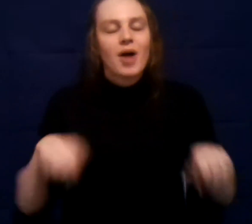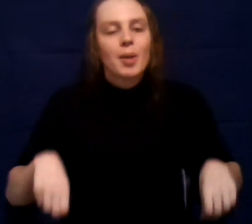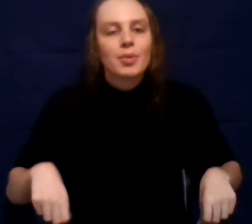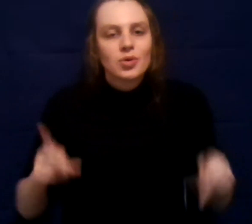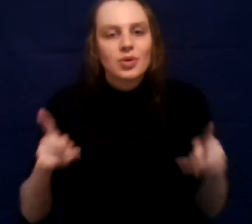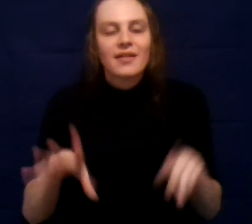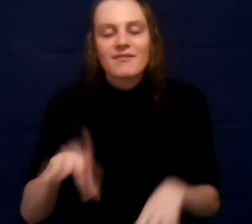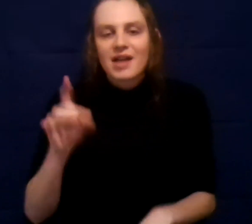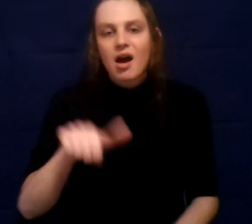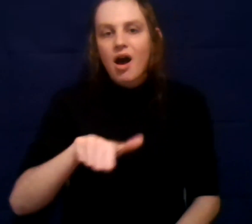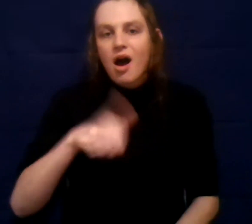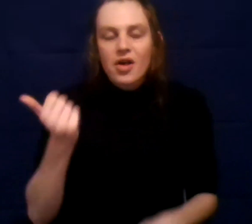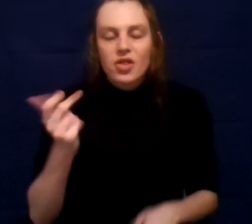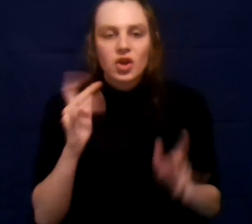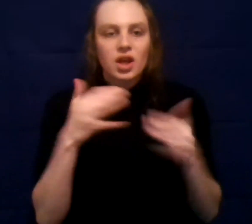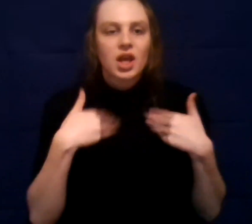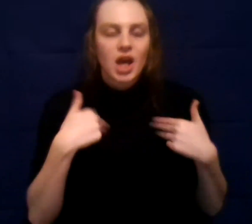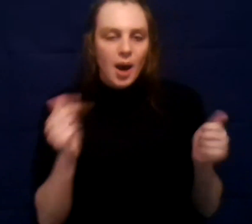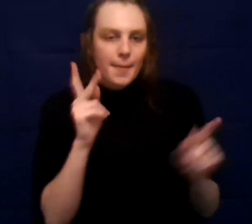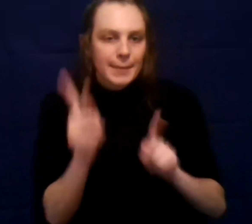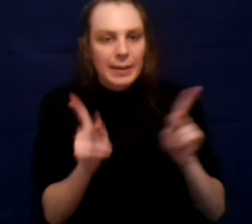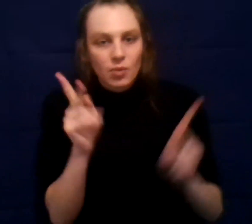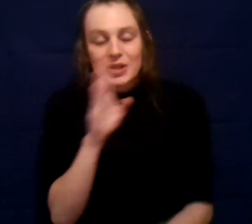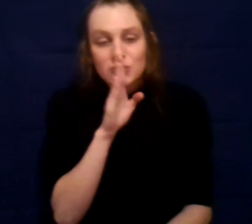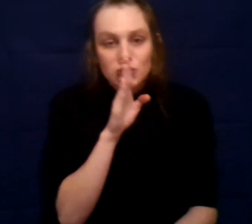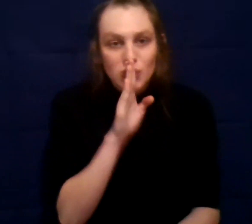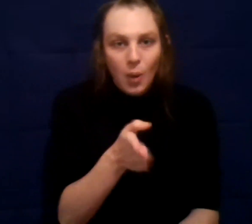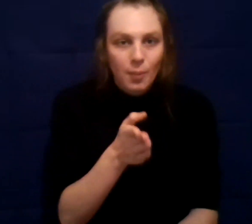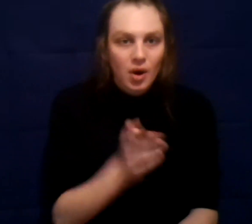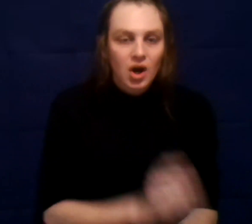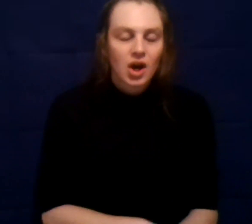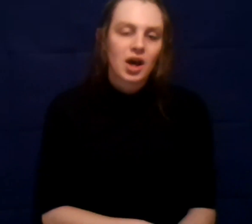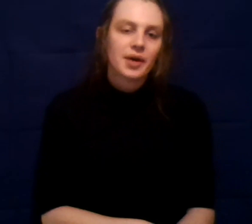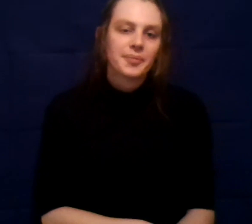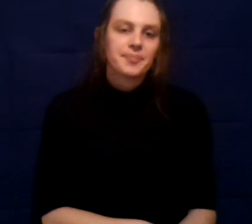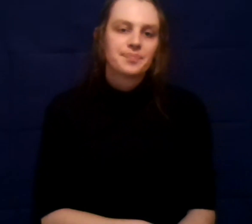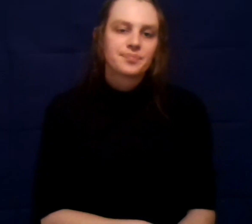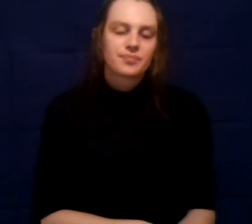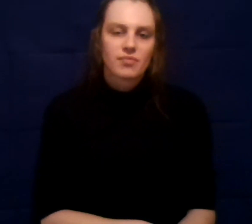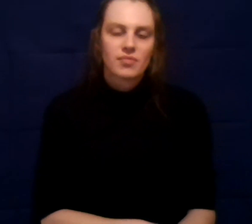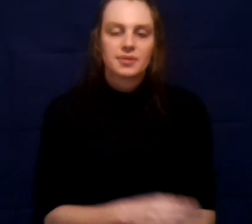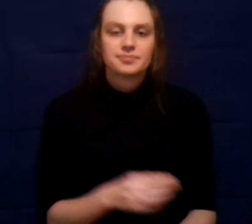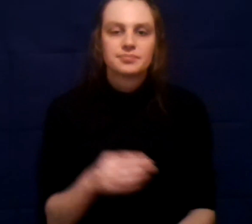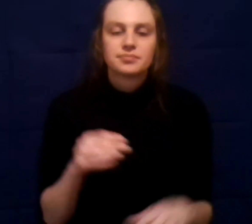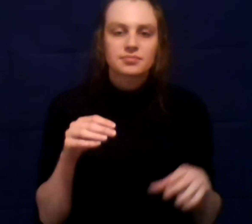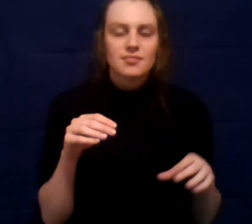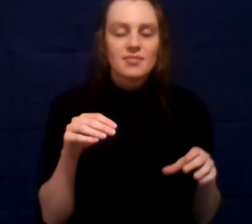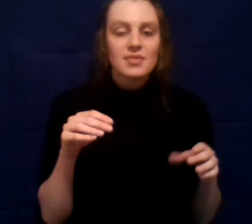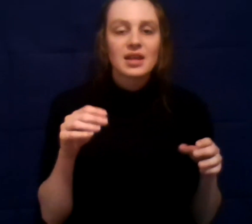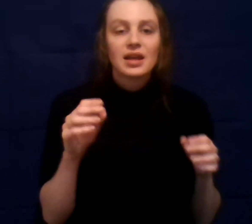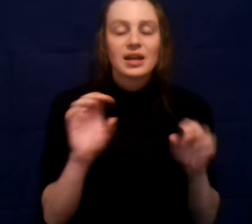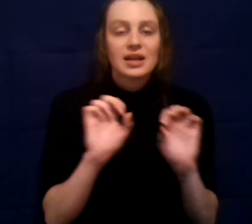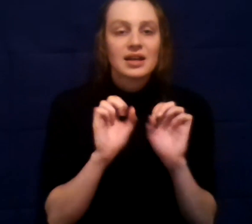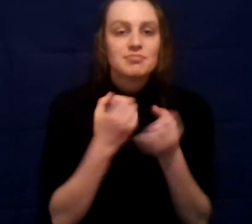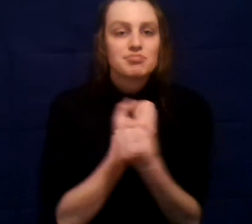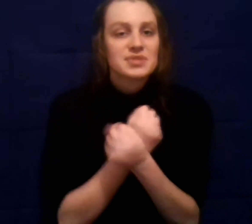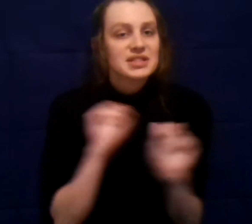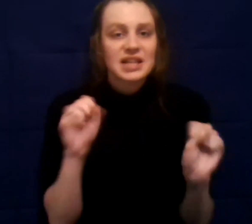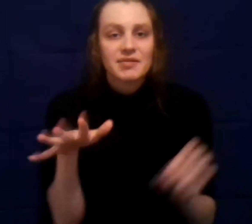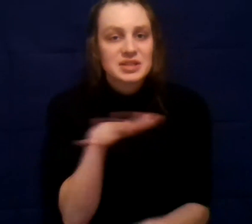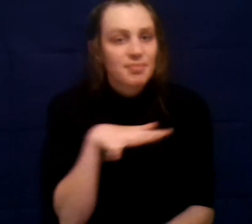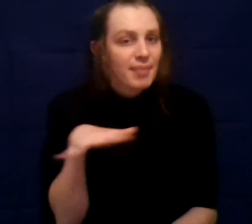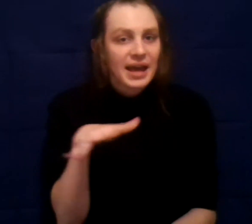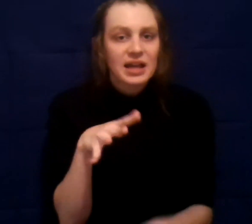young people, where you're in this safe space and you just want to like stay sober and have a good